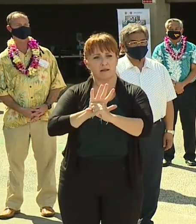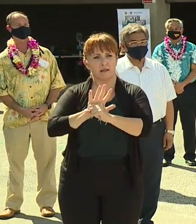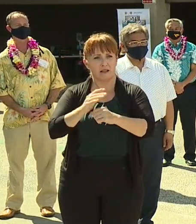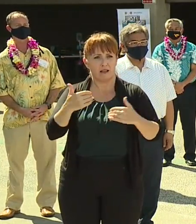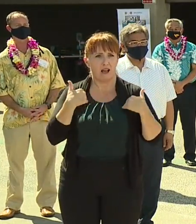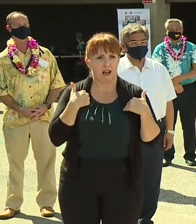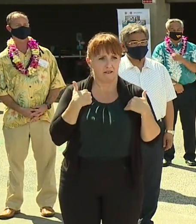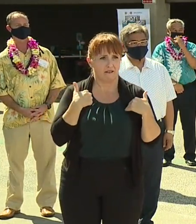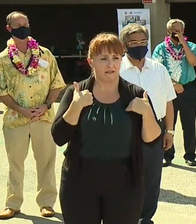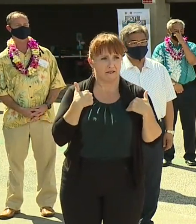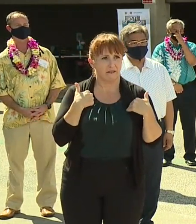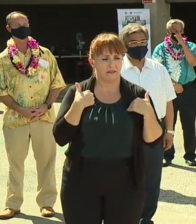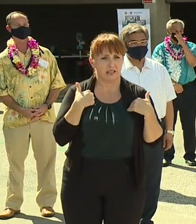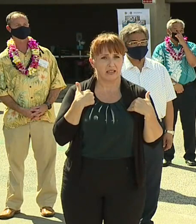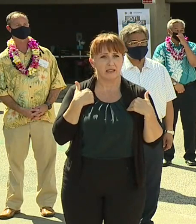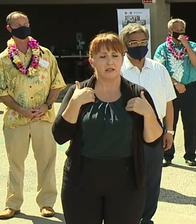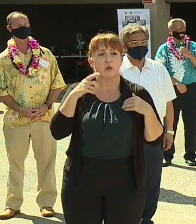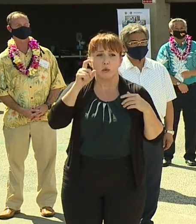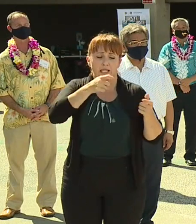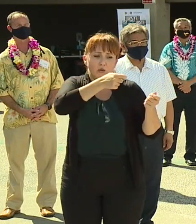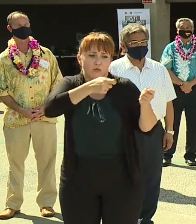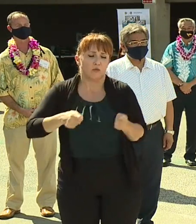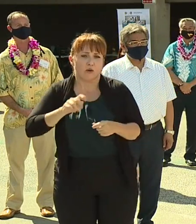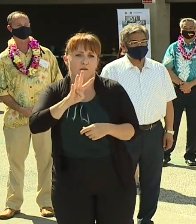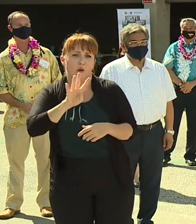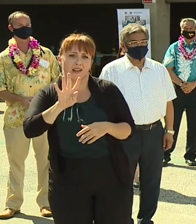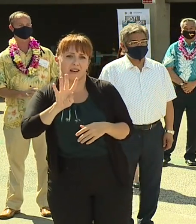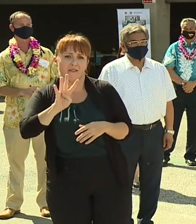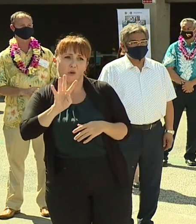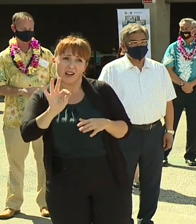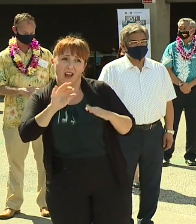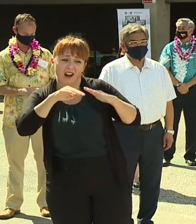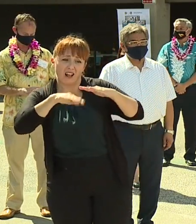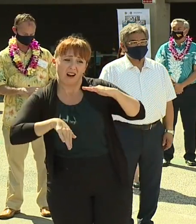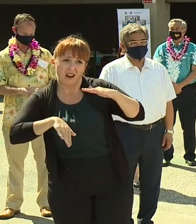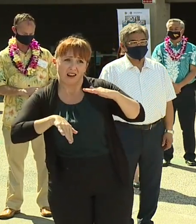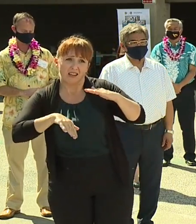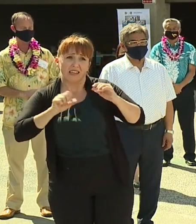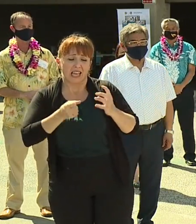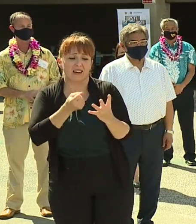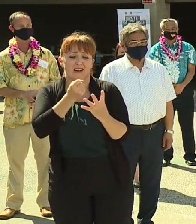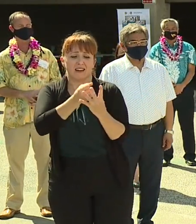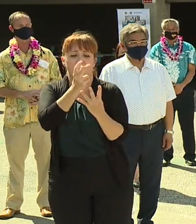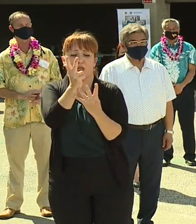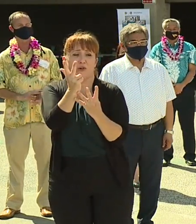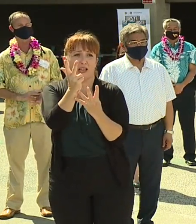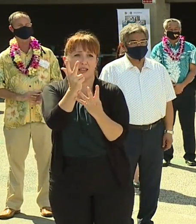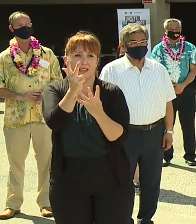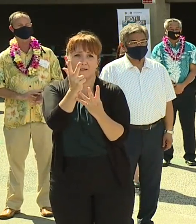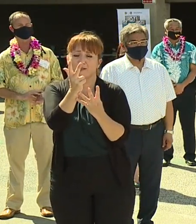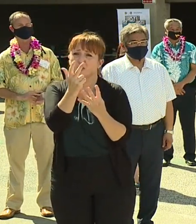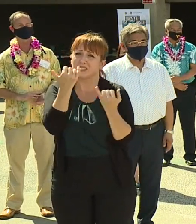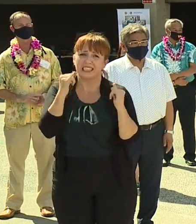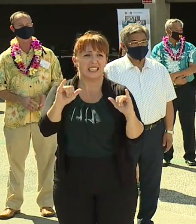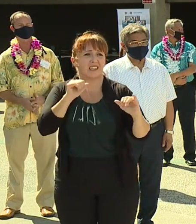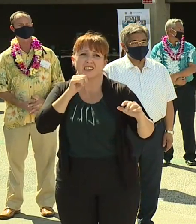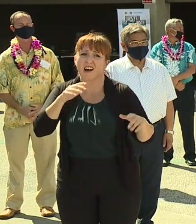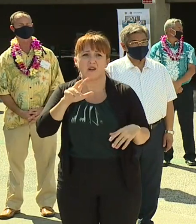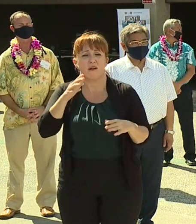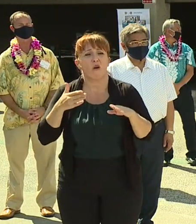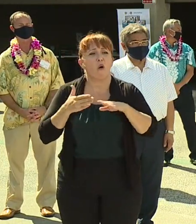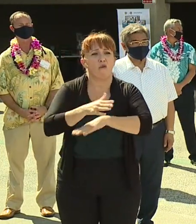We need to be at 49 cases or lower to go to tier three. We're at 71, so we're not there. We're about 30 too